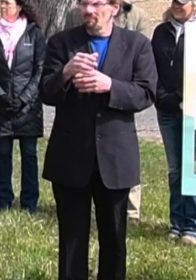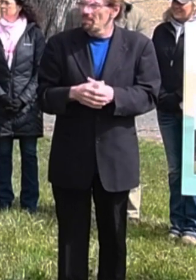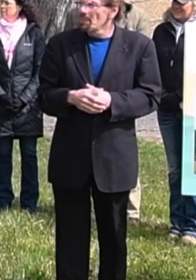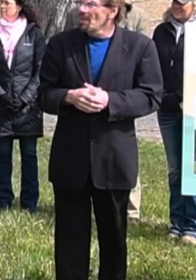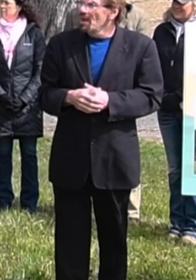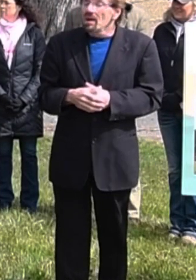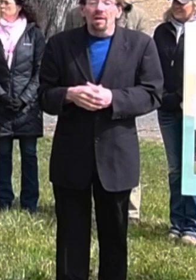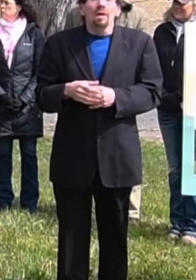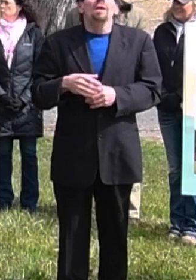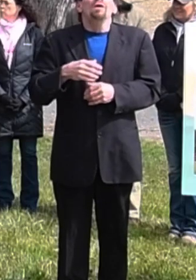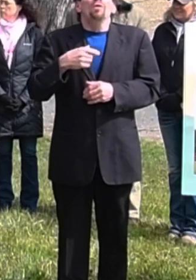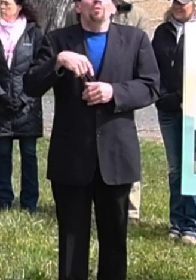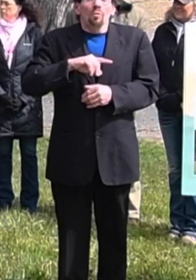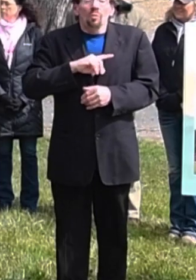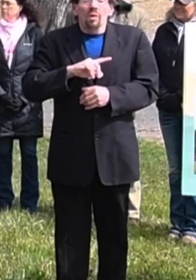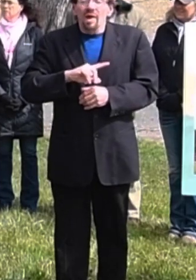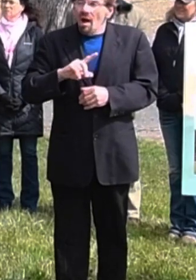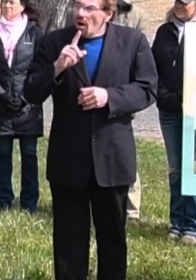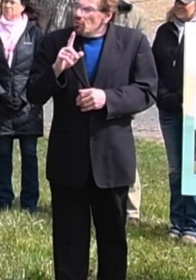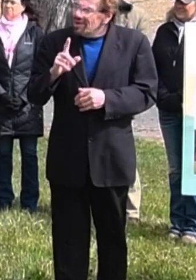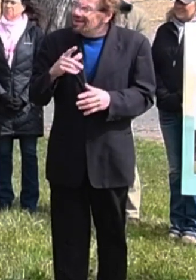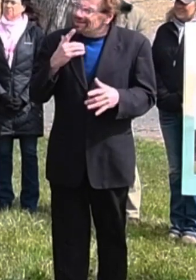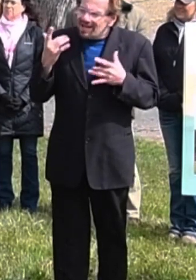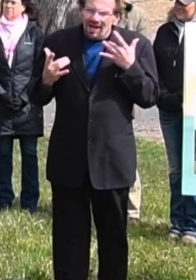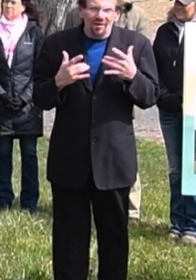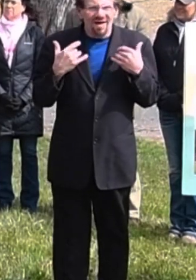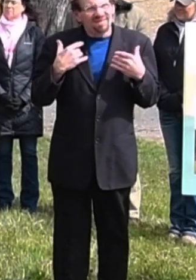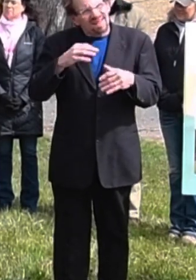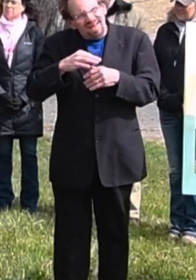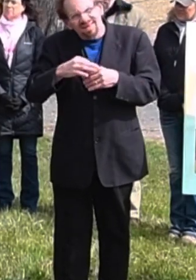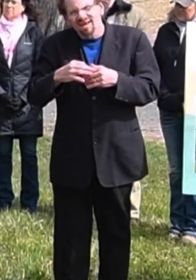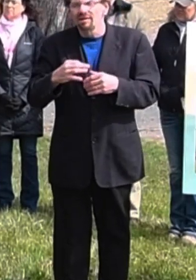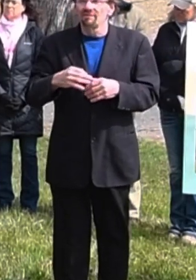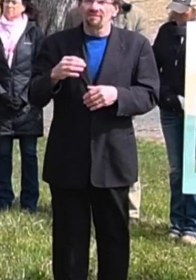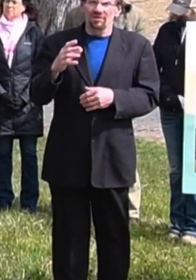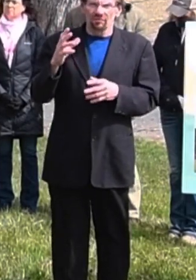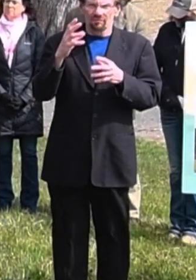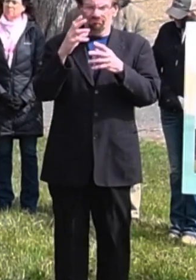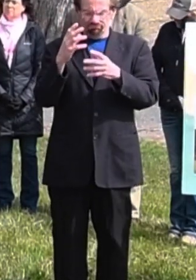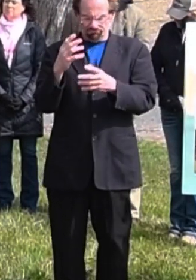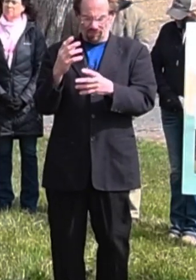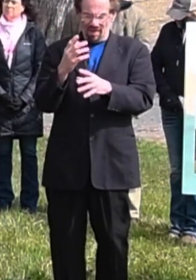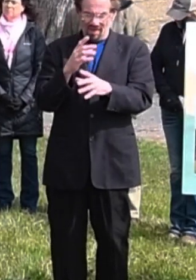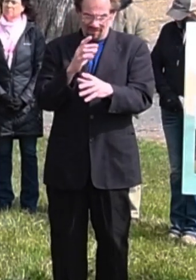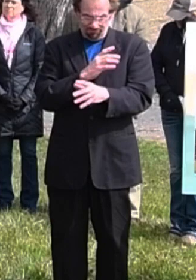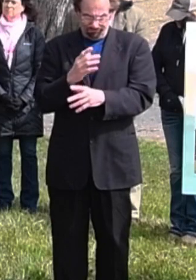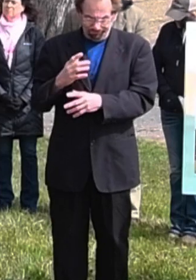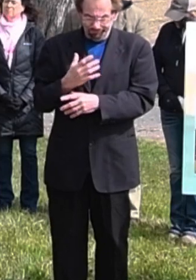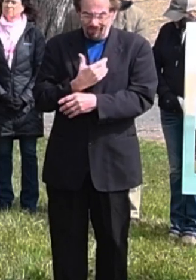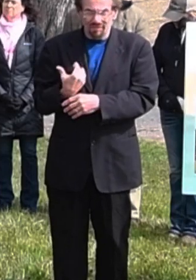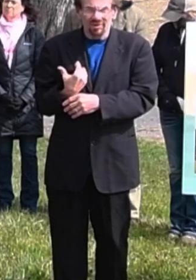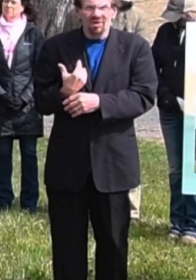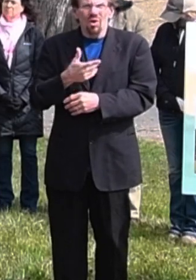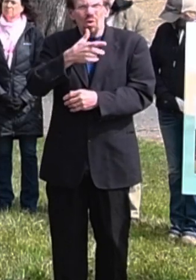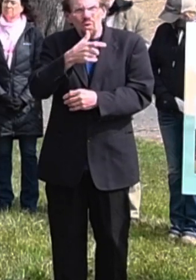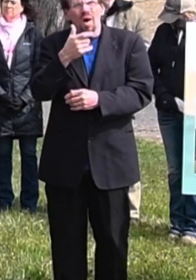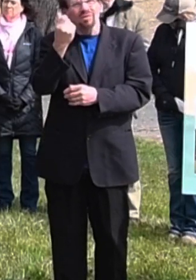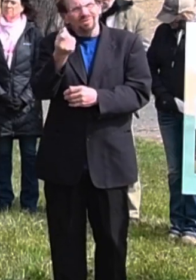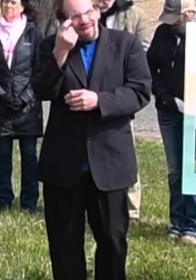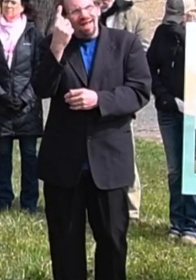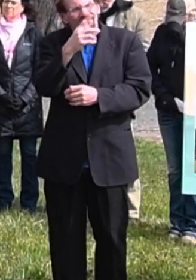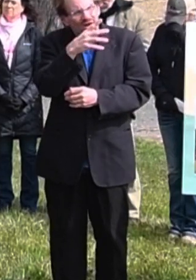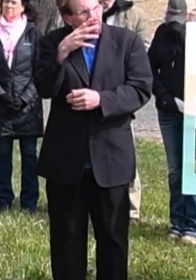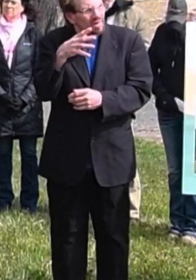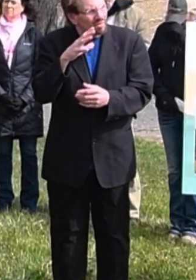officials that listen to our agriculture community to understand their needs and challenges. Many of our officials have